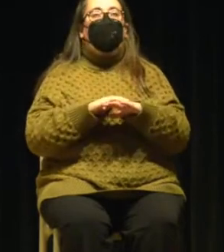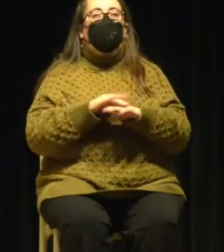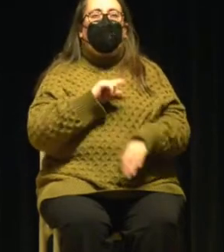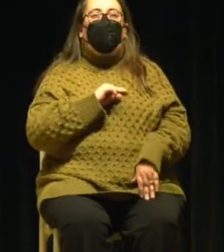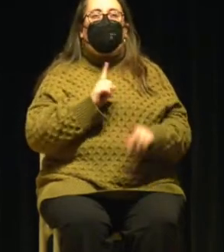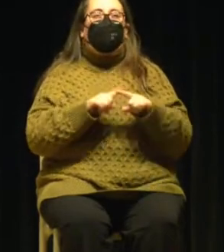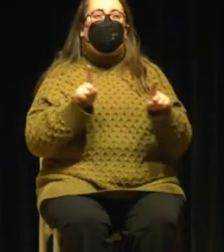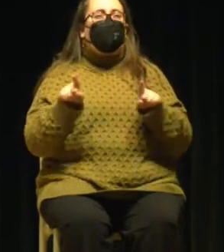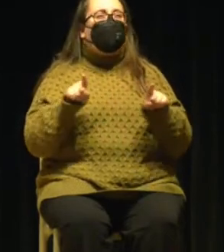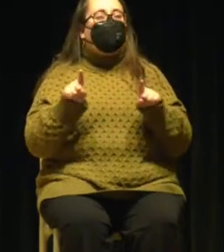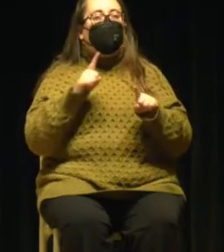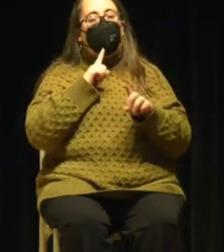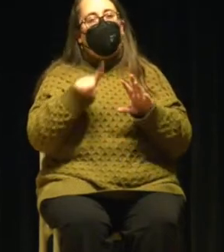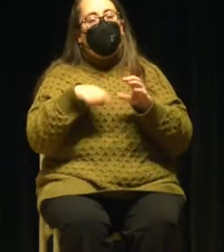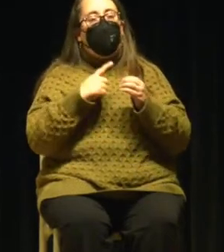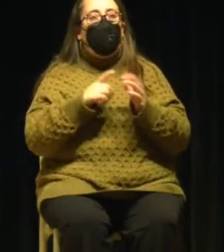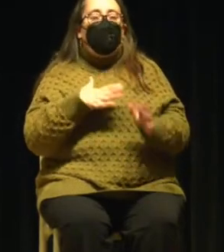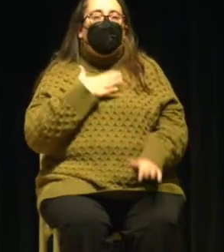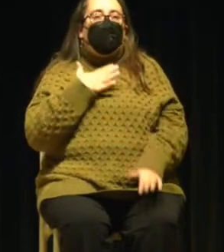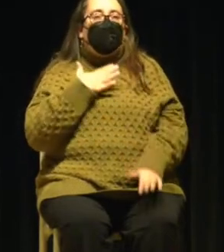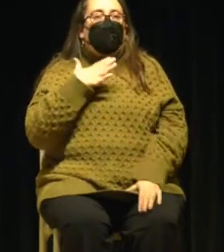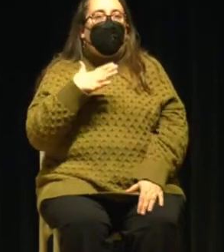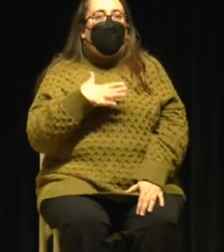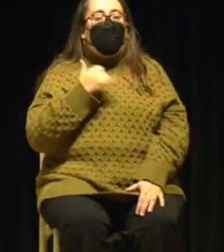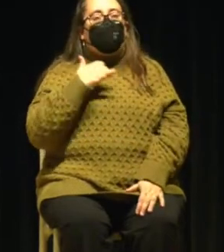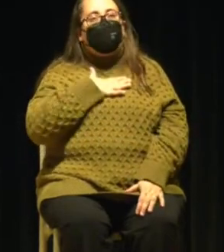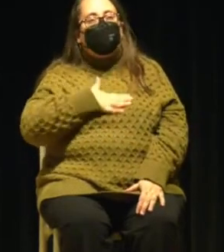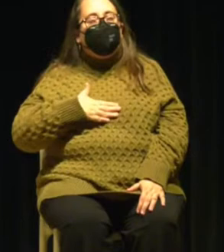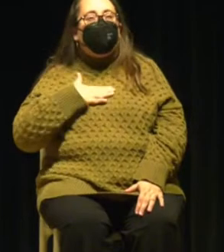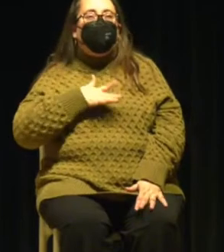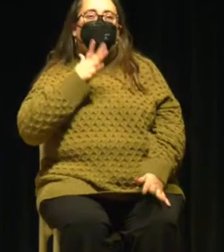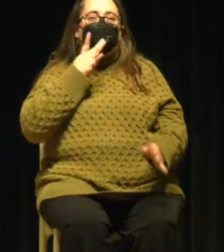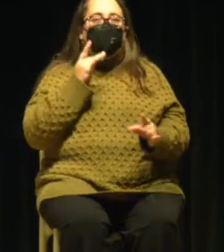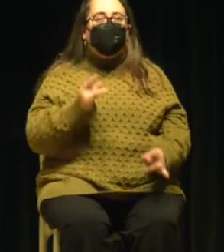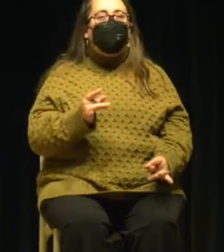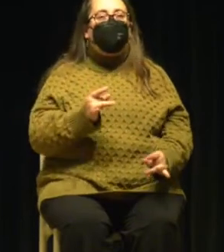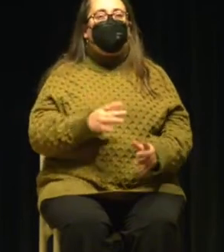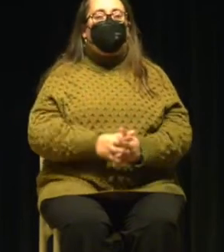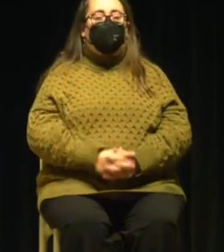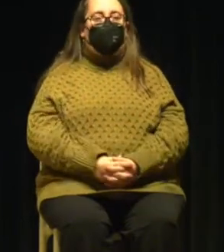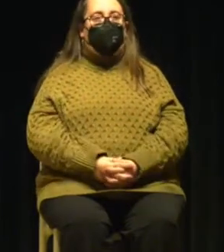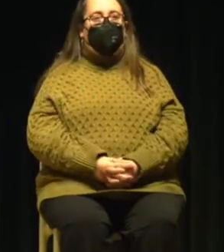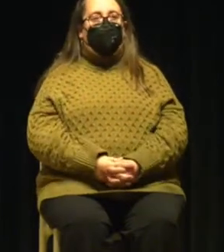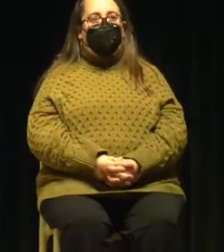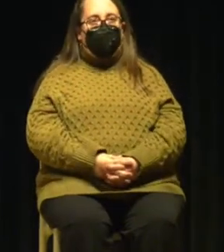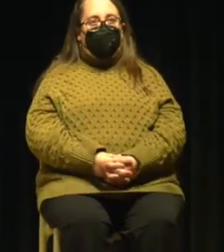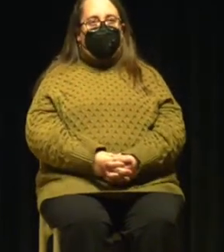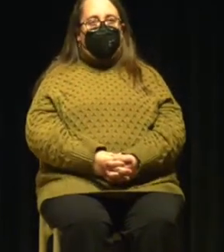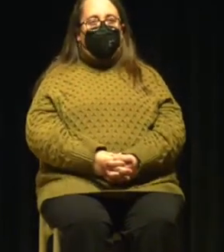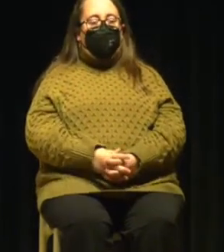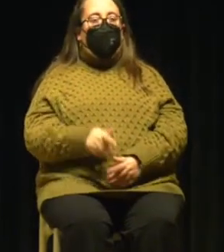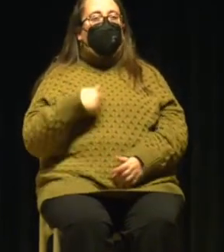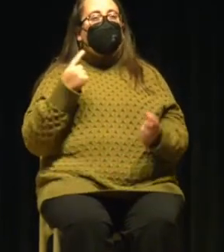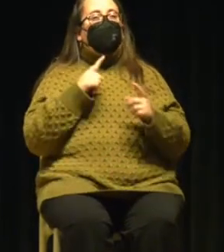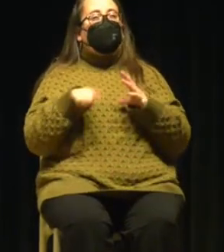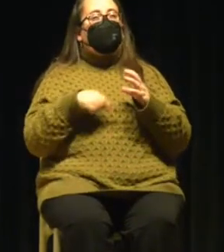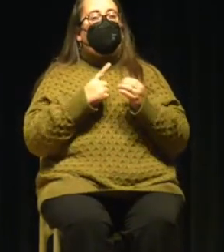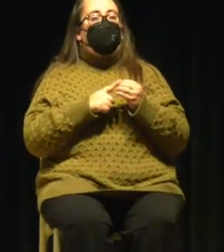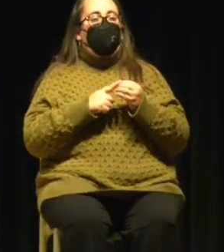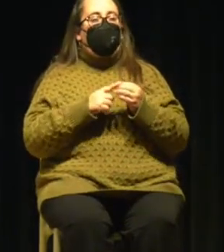qualities might be different, are about a kind of joy and enjoying consuming. Yeah. And I'm curious about